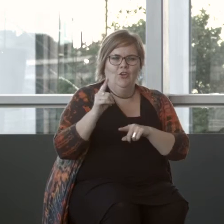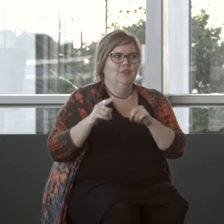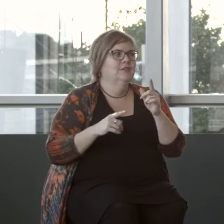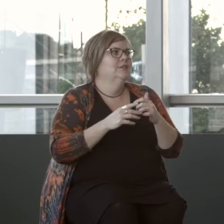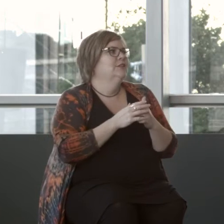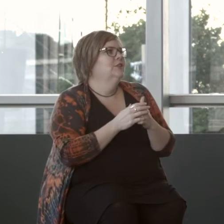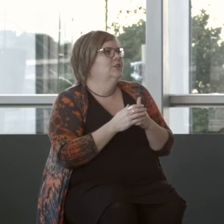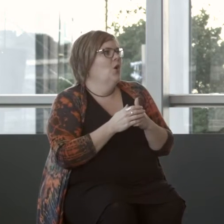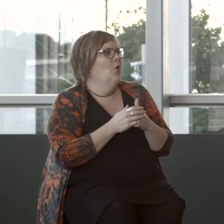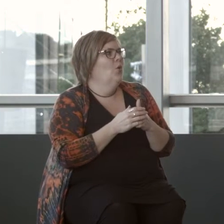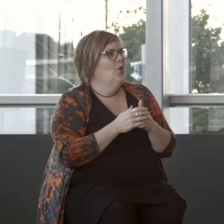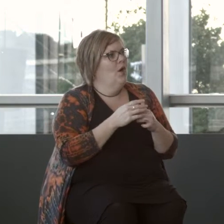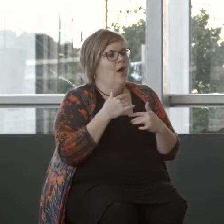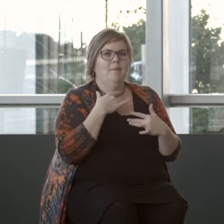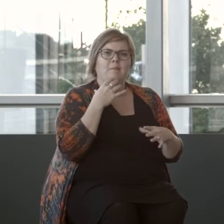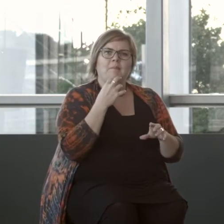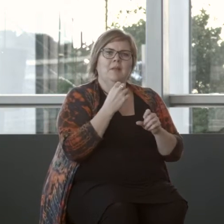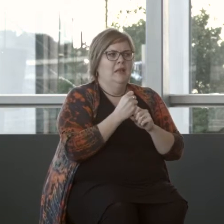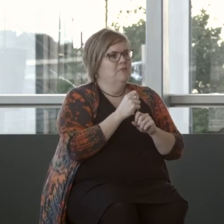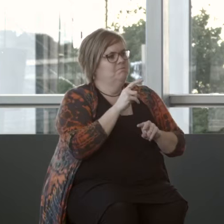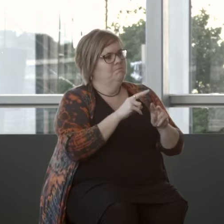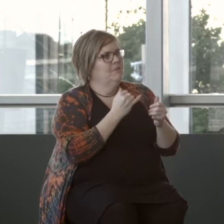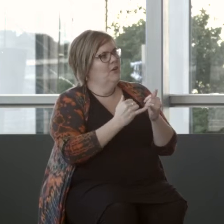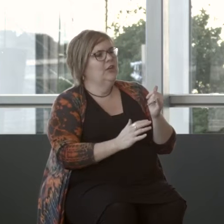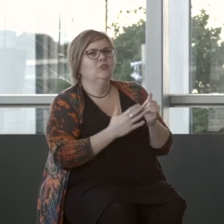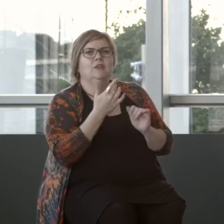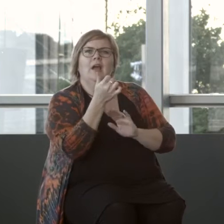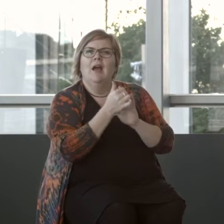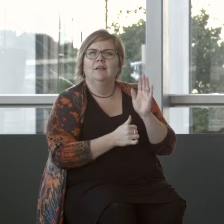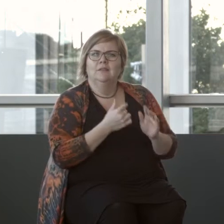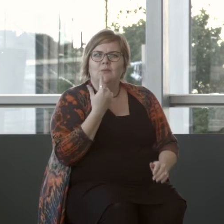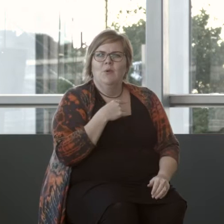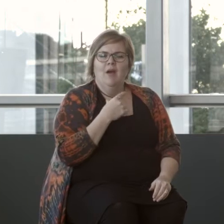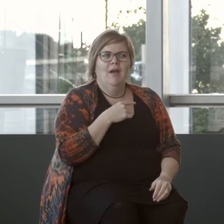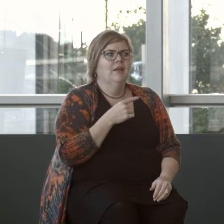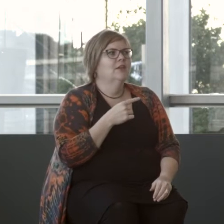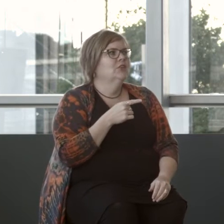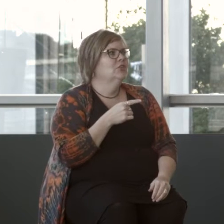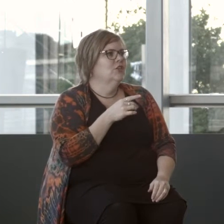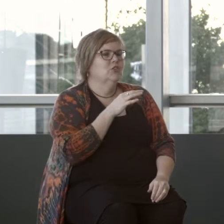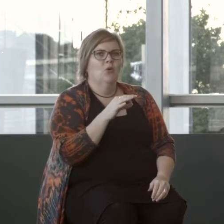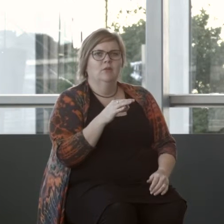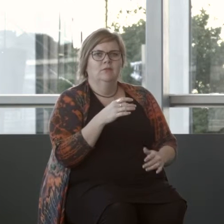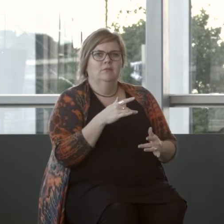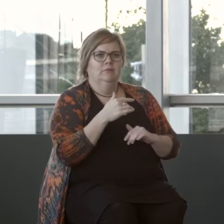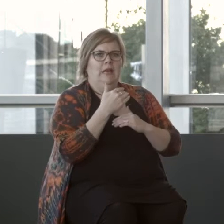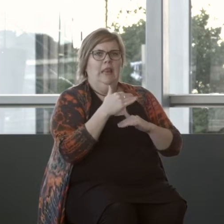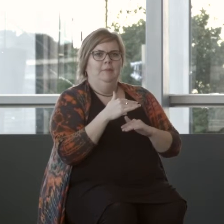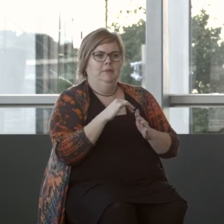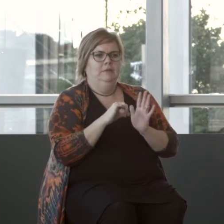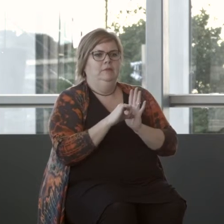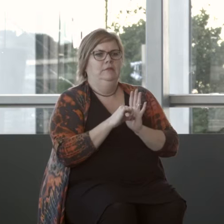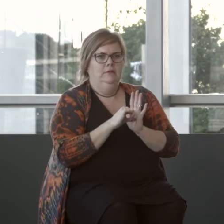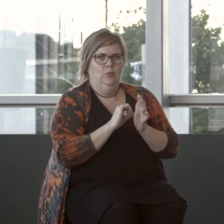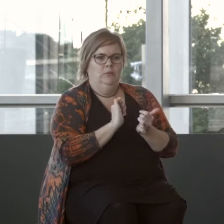her, I believe, a very interesting artist today, because she's not limited and confined